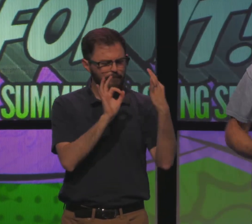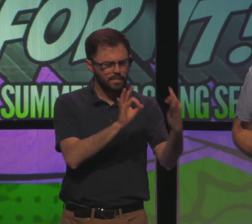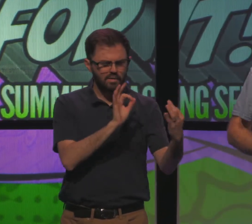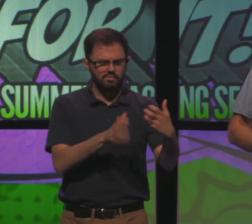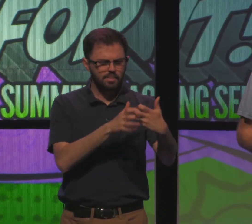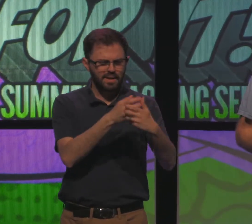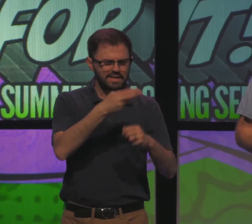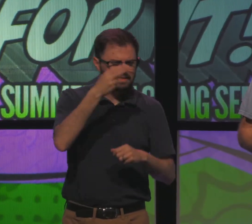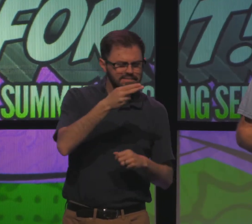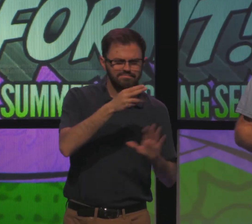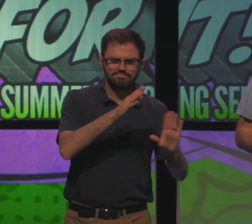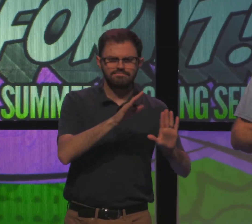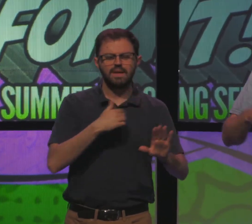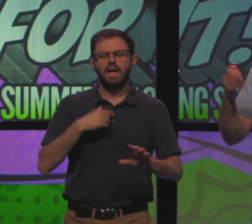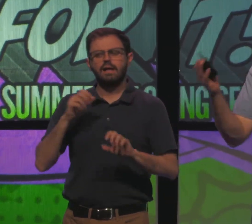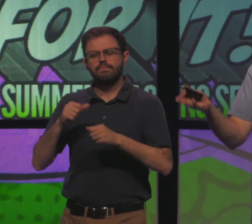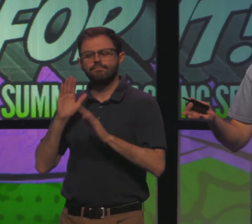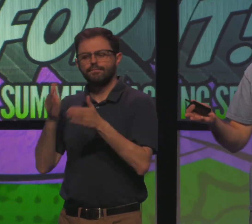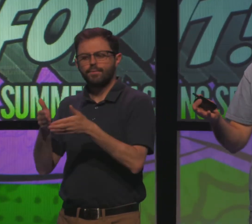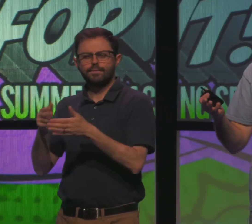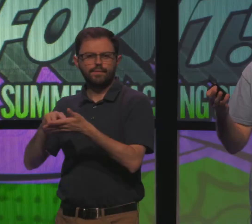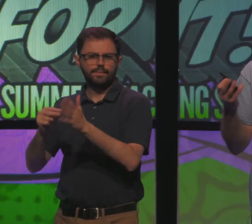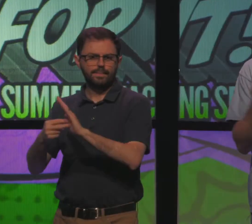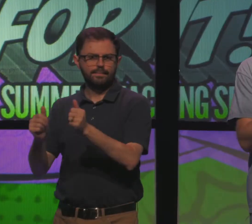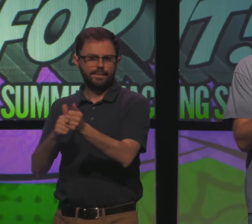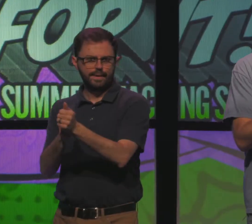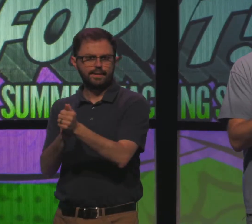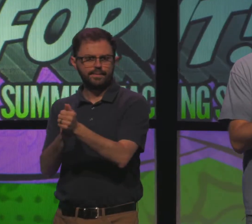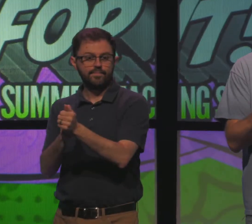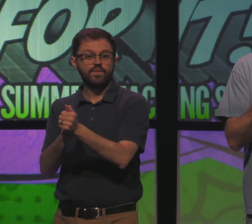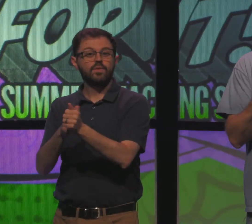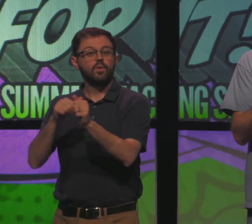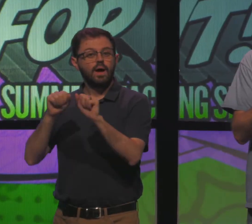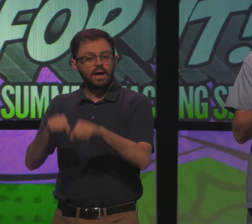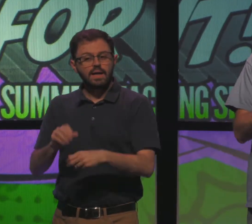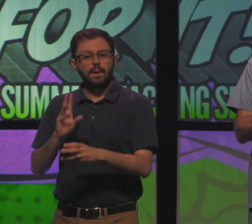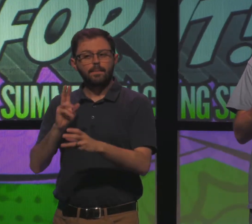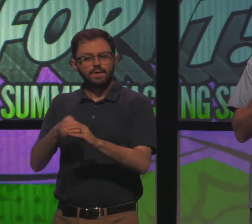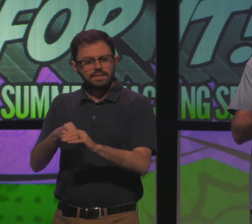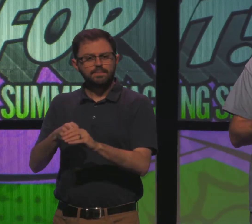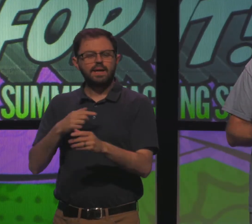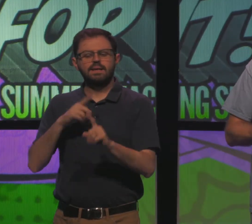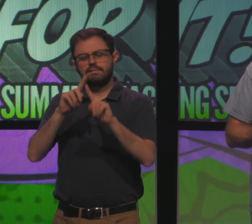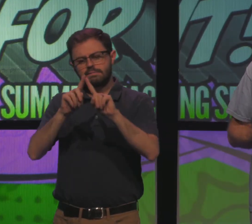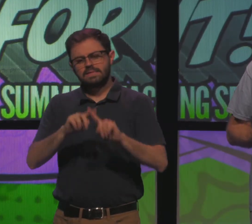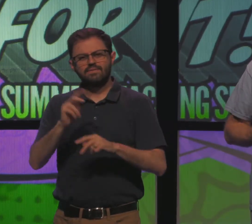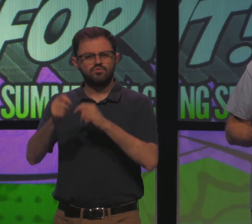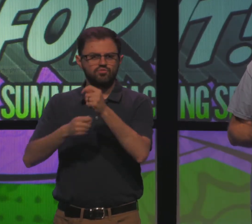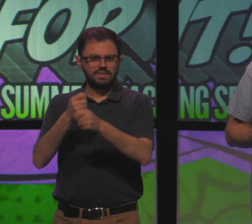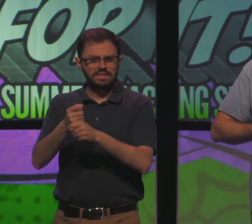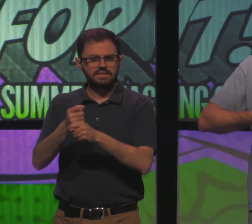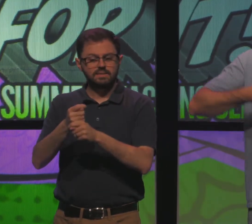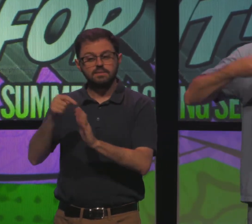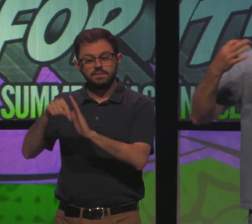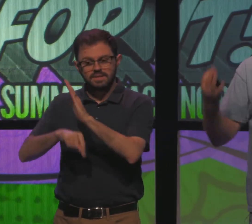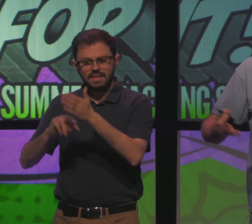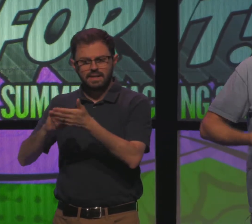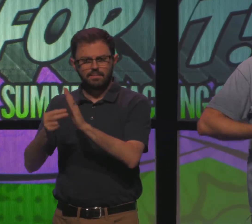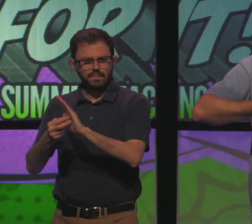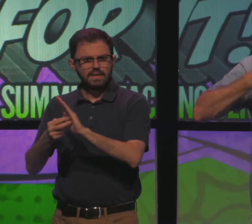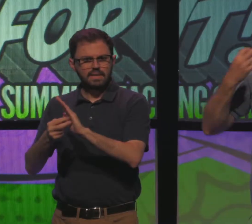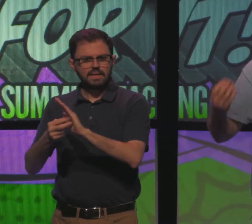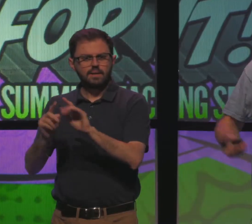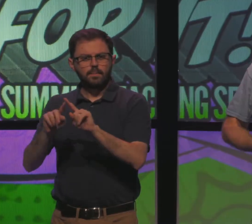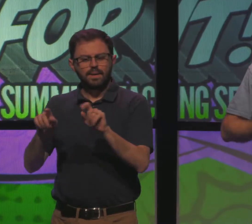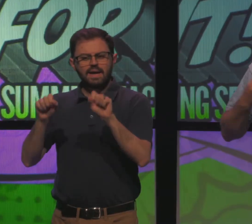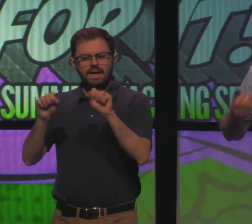it mean? So I can participate in traditions that have deep meaning and are meaning-making and are important, but I can let them evolve. I